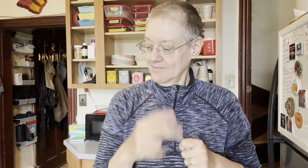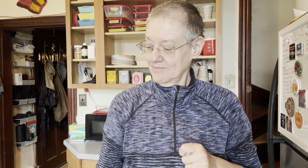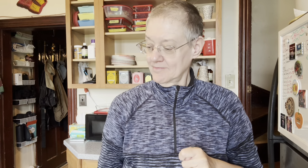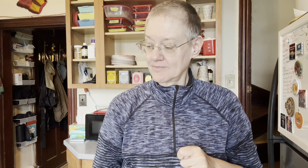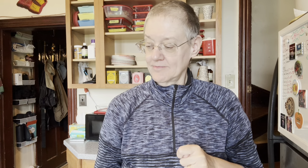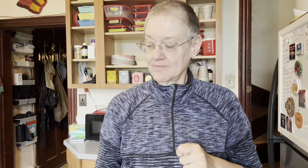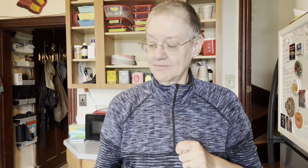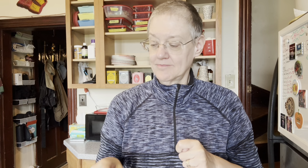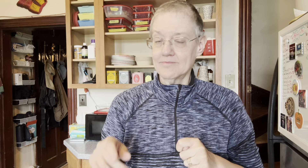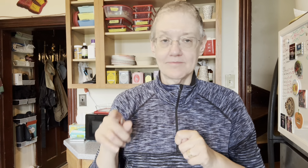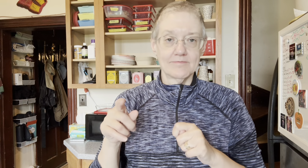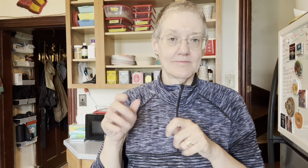mail. I've just found those 2.